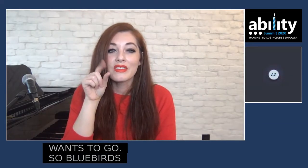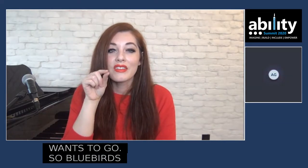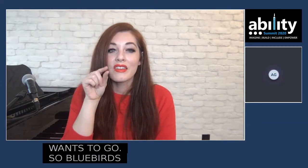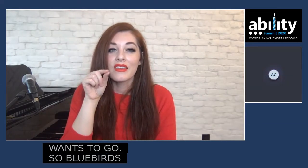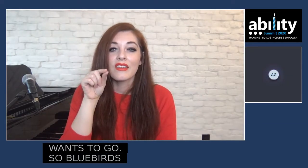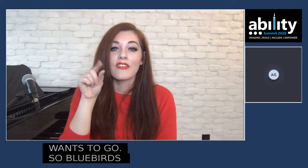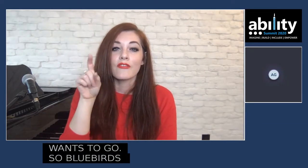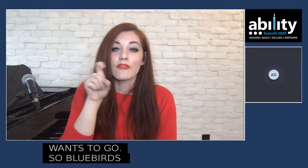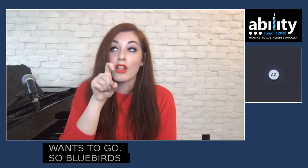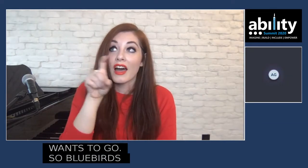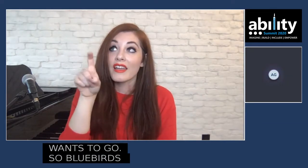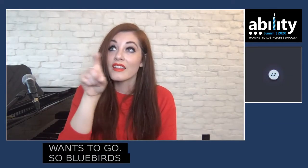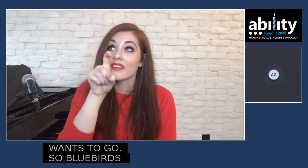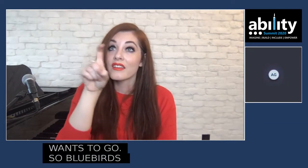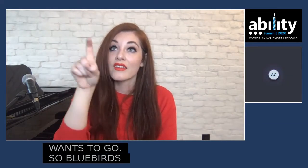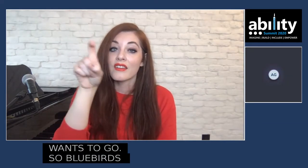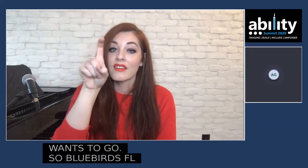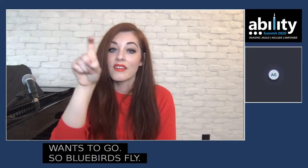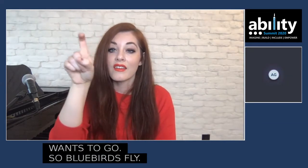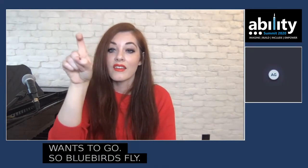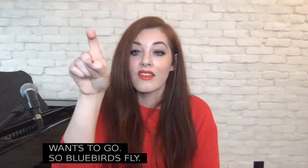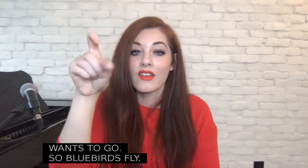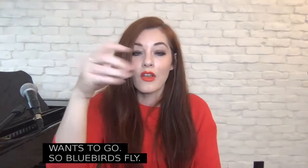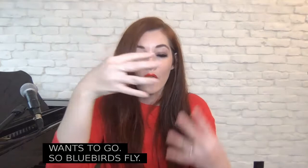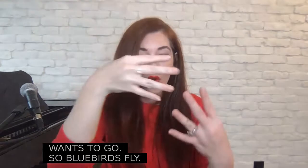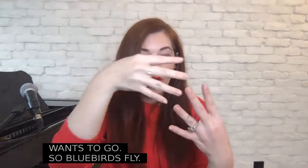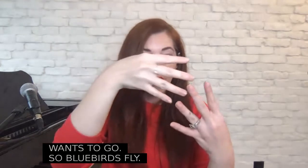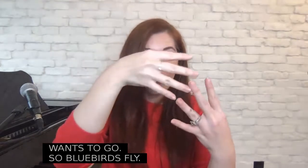Birds fly